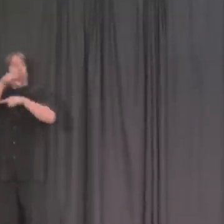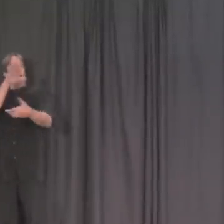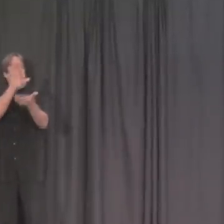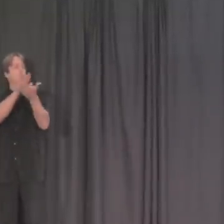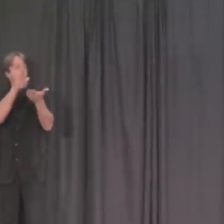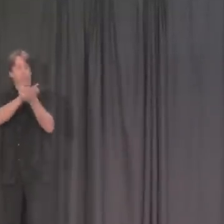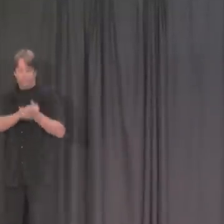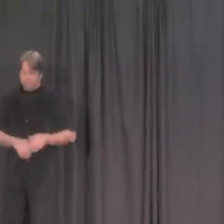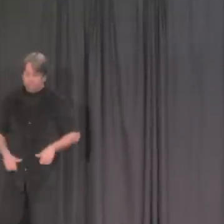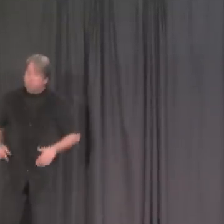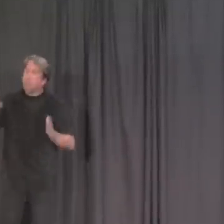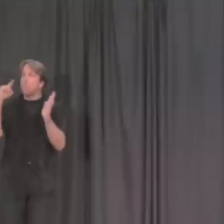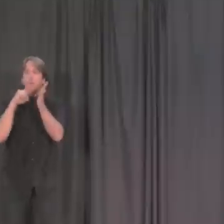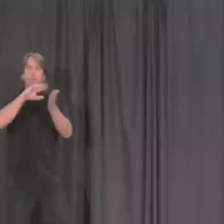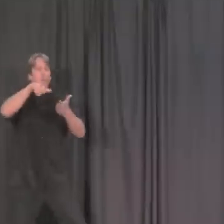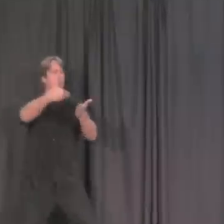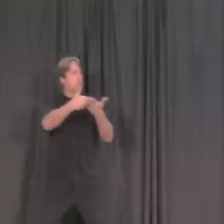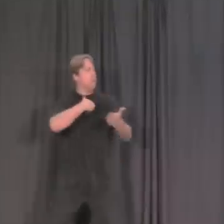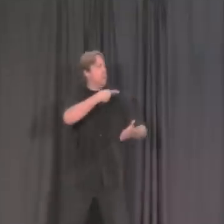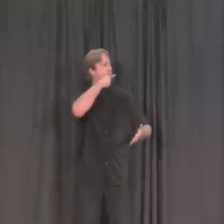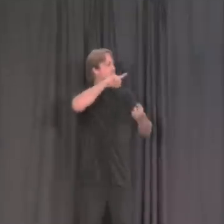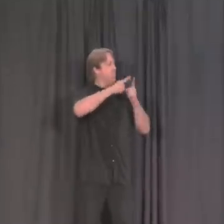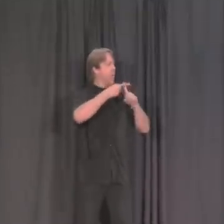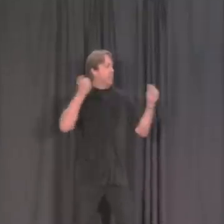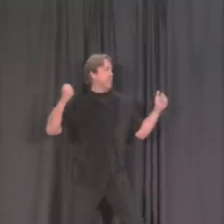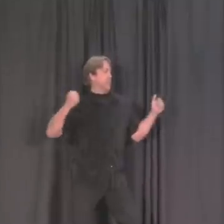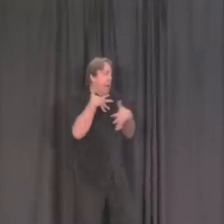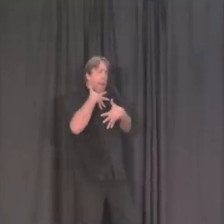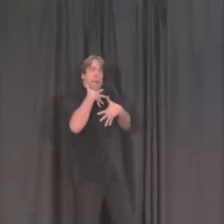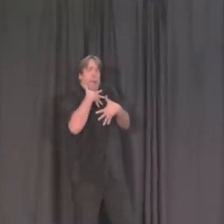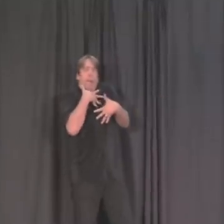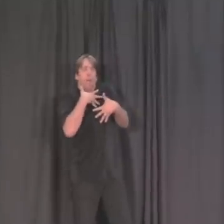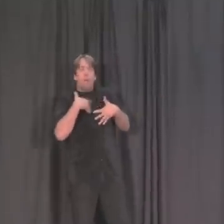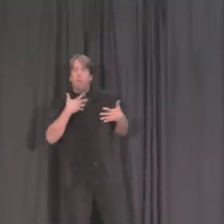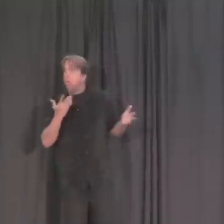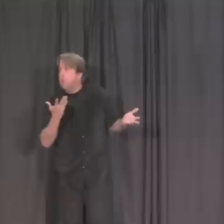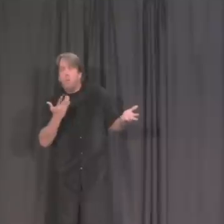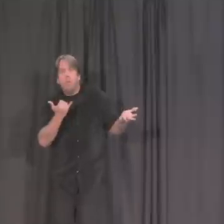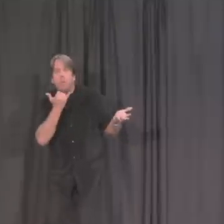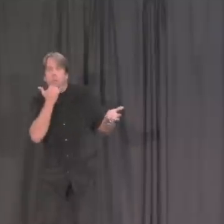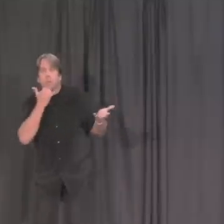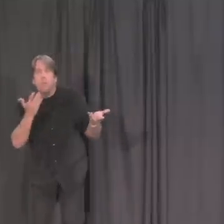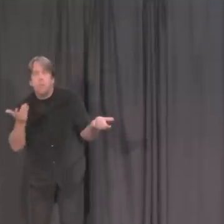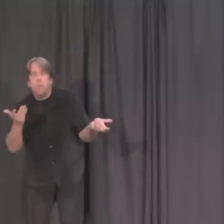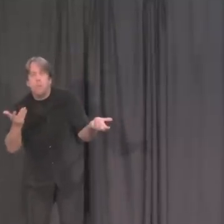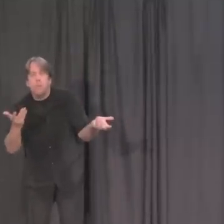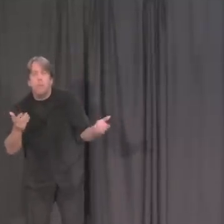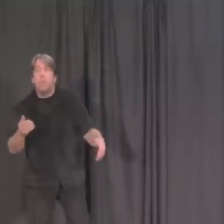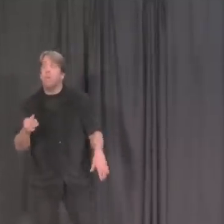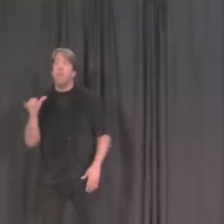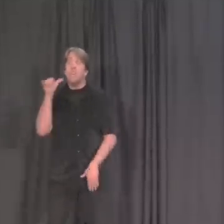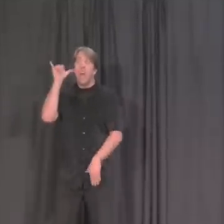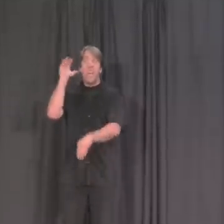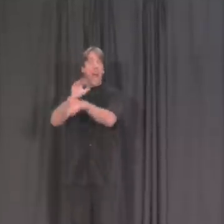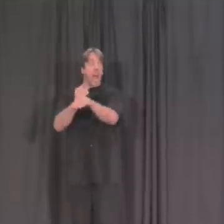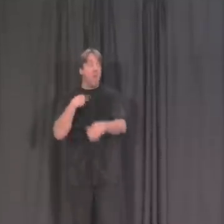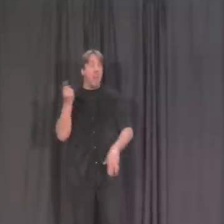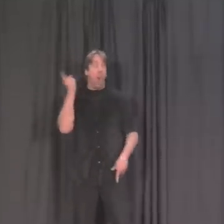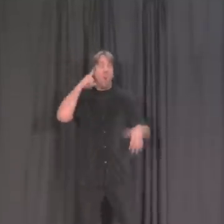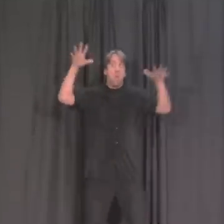Next day, I went to school, and I realized that all my hearing friends were really freaked out. Guys, what's wrong? Last